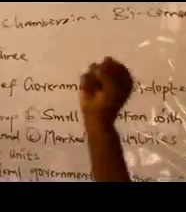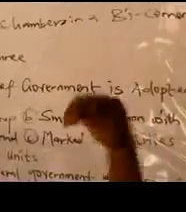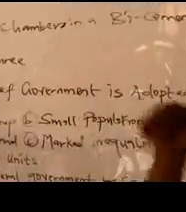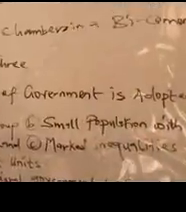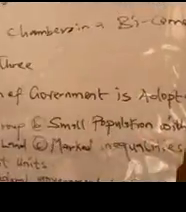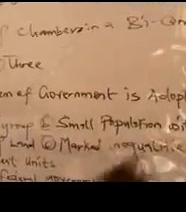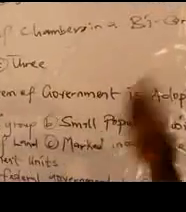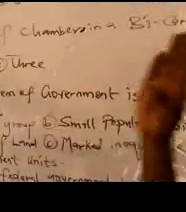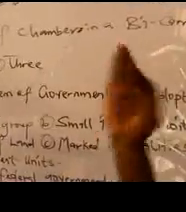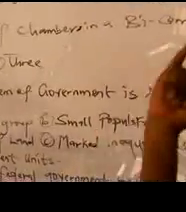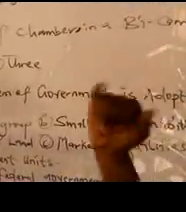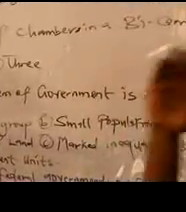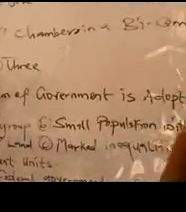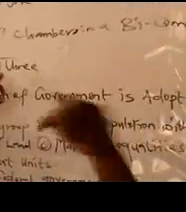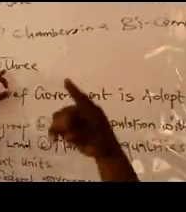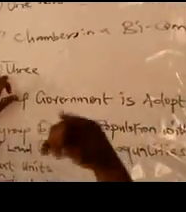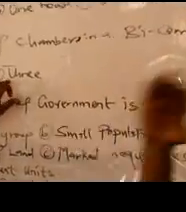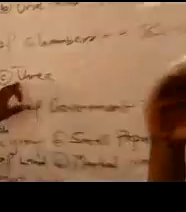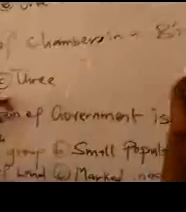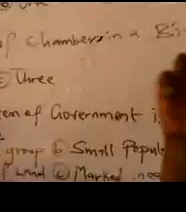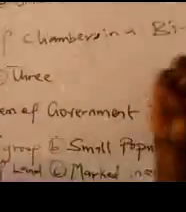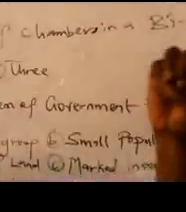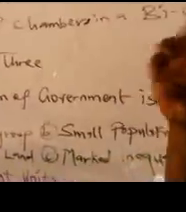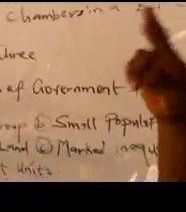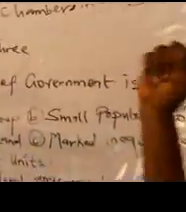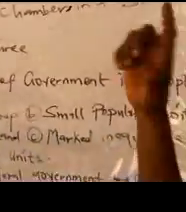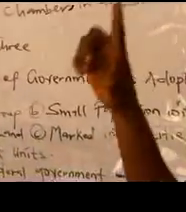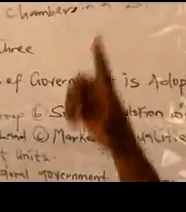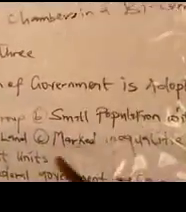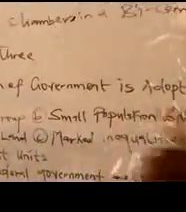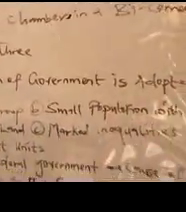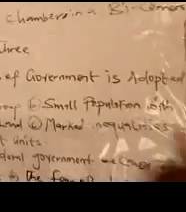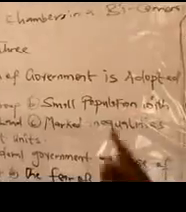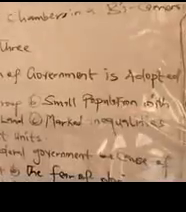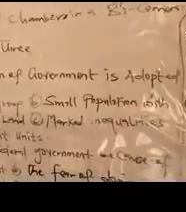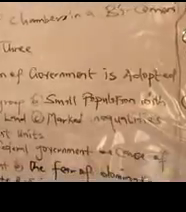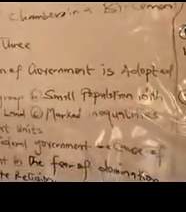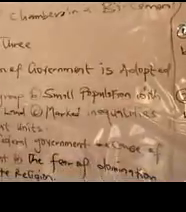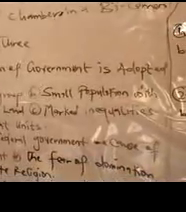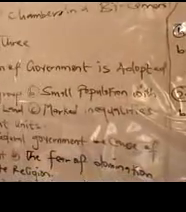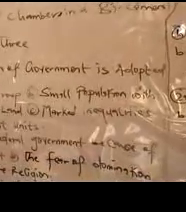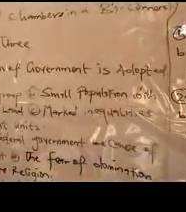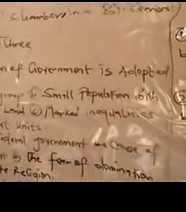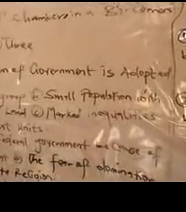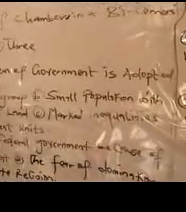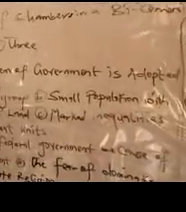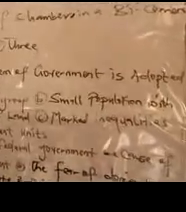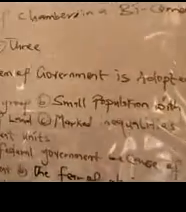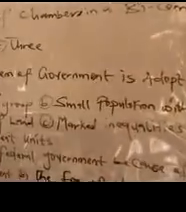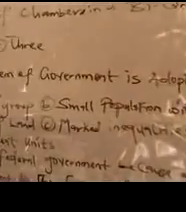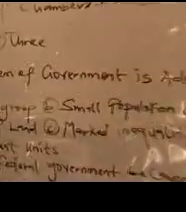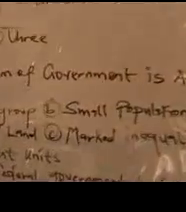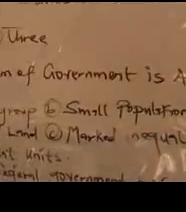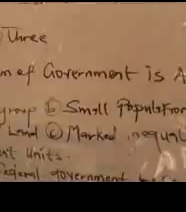is A. 4. B. 2. And C. 3. The number 3. A